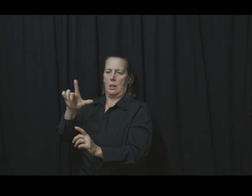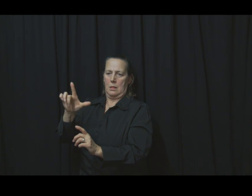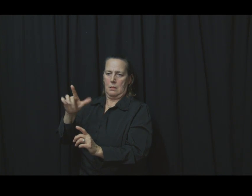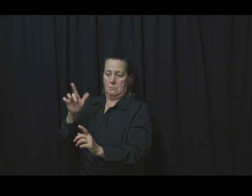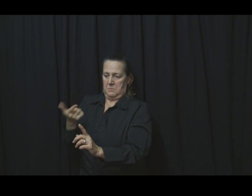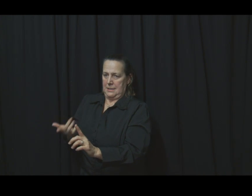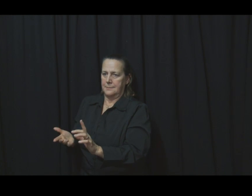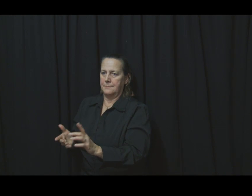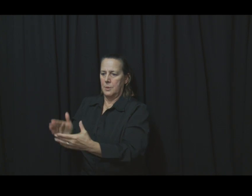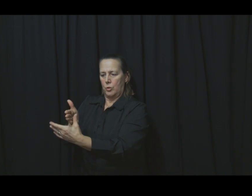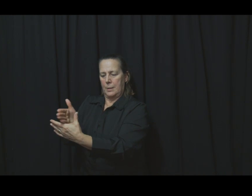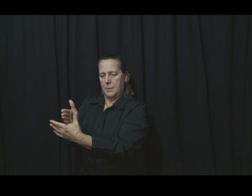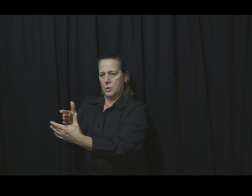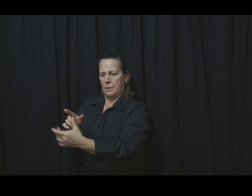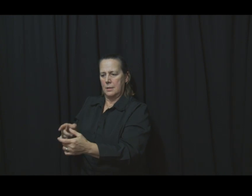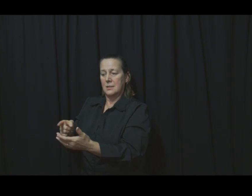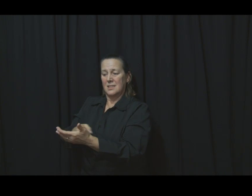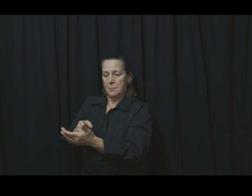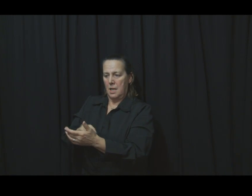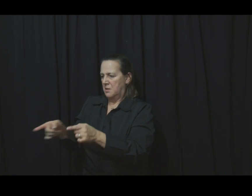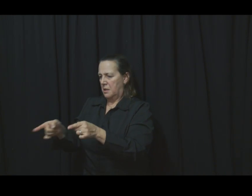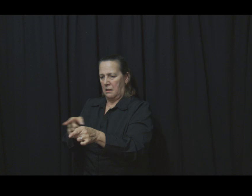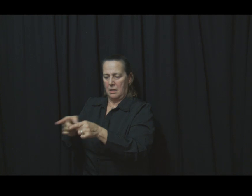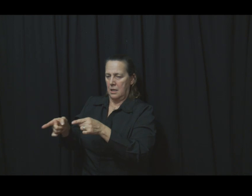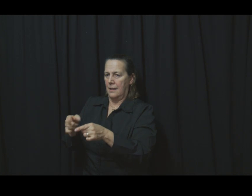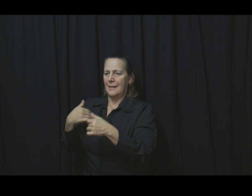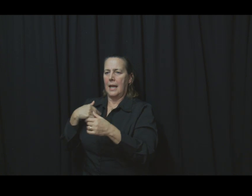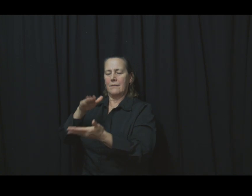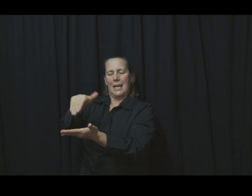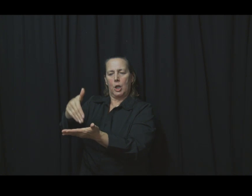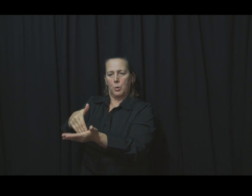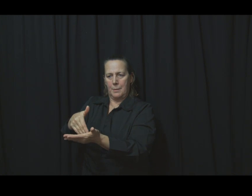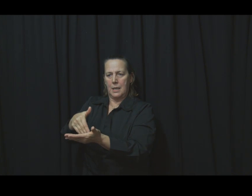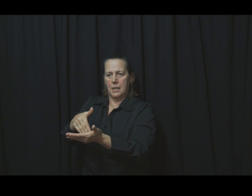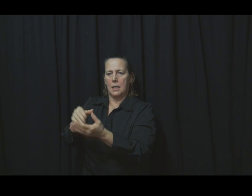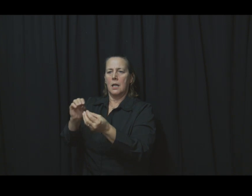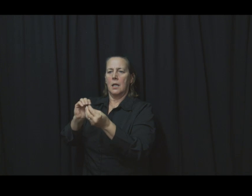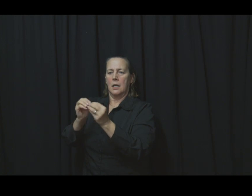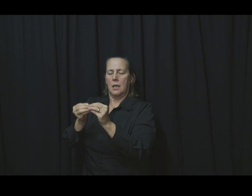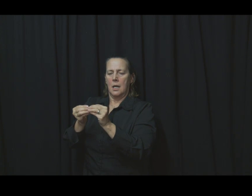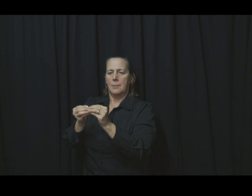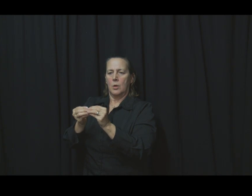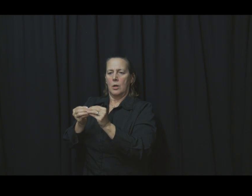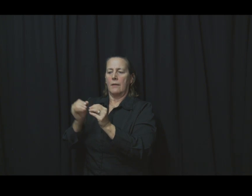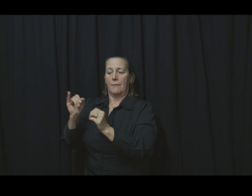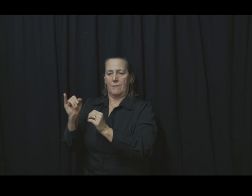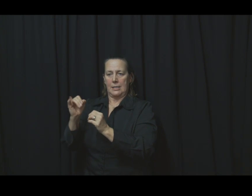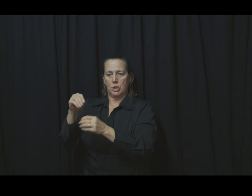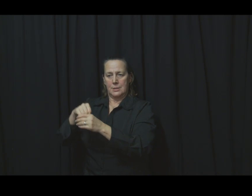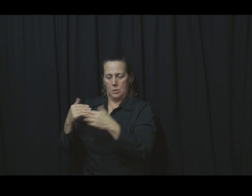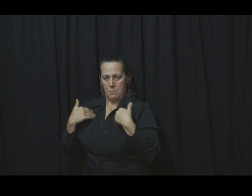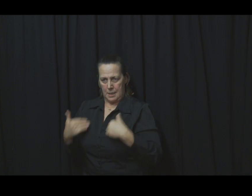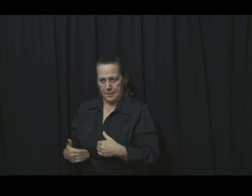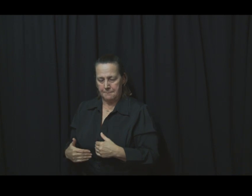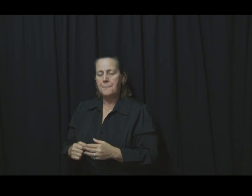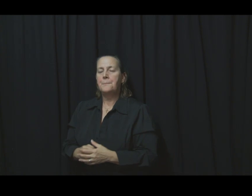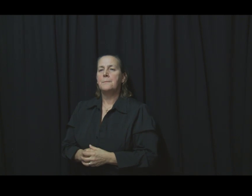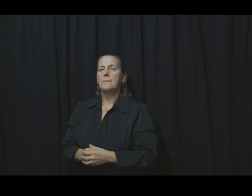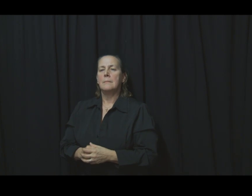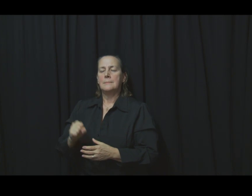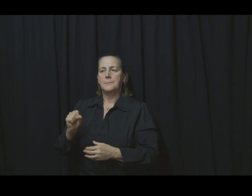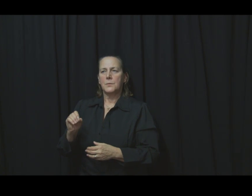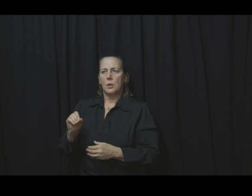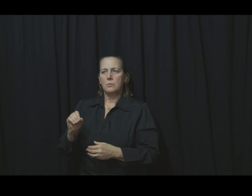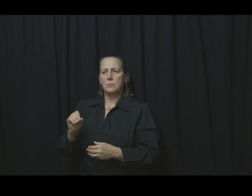are in between, sometimes this, sometimes that, they have an intermediate number of infections. In other words,